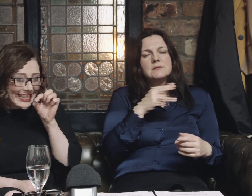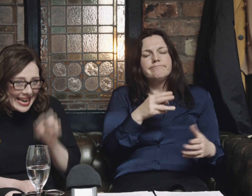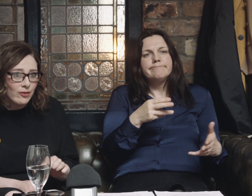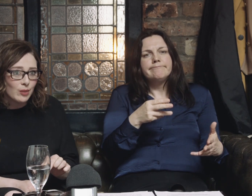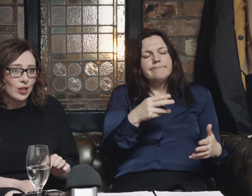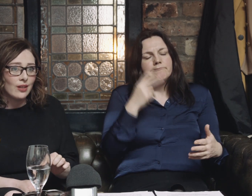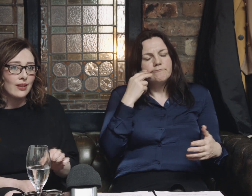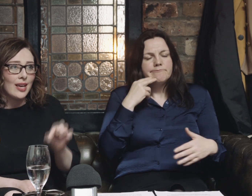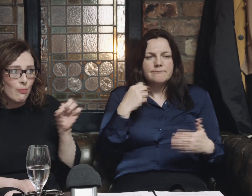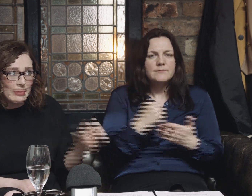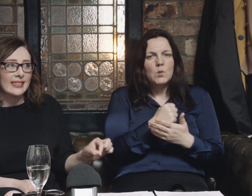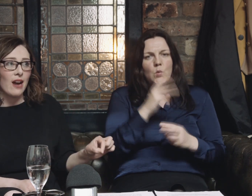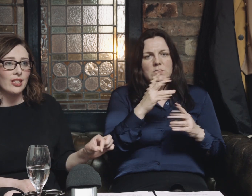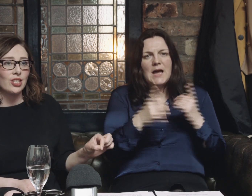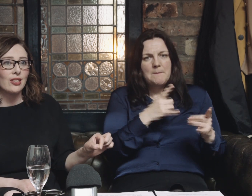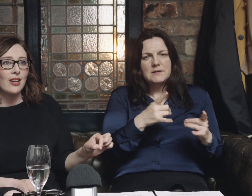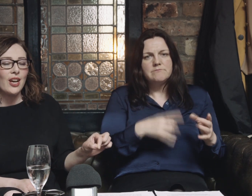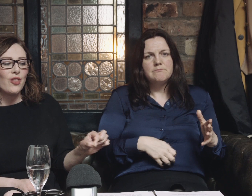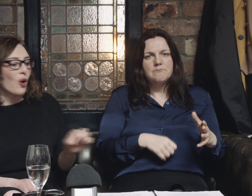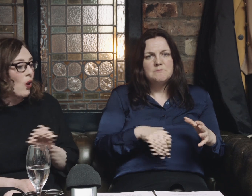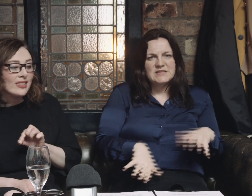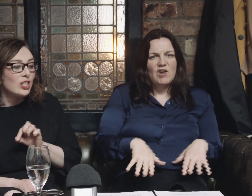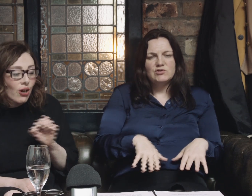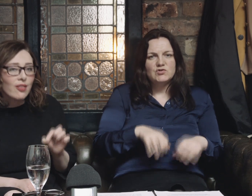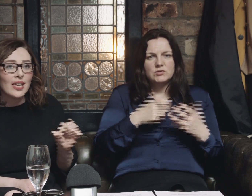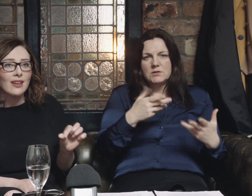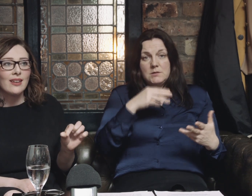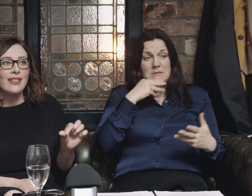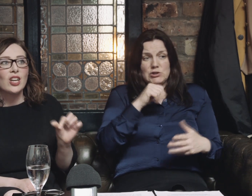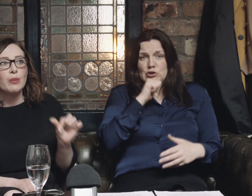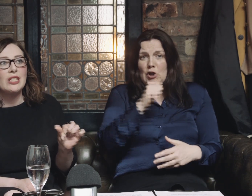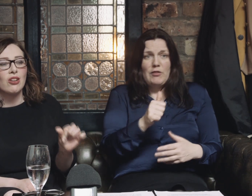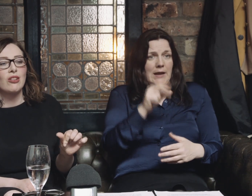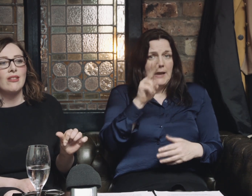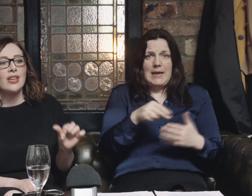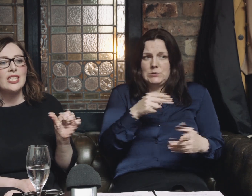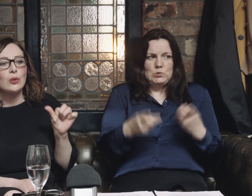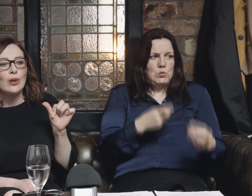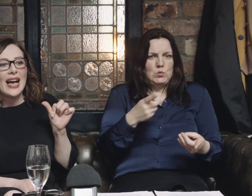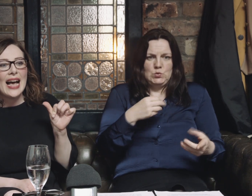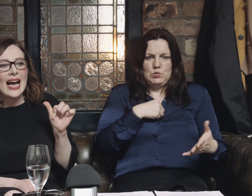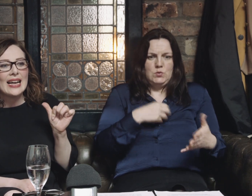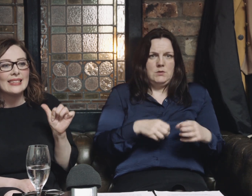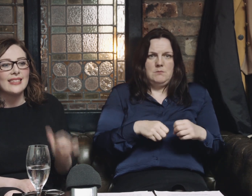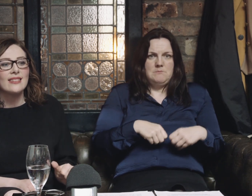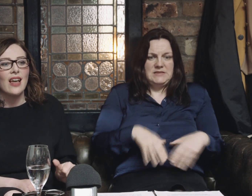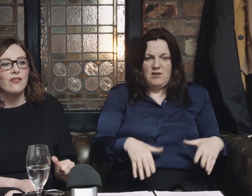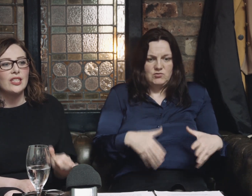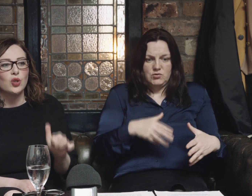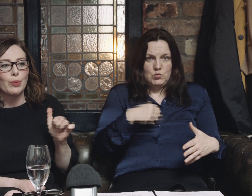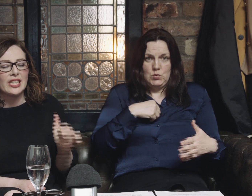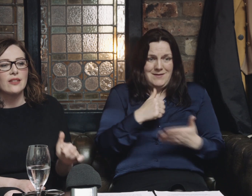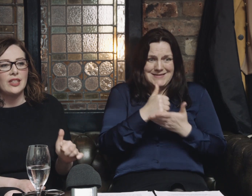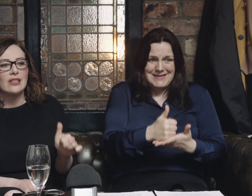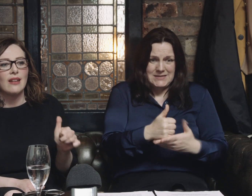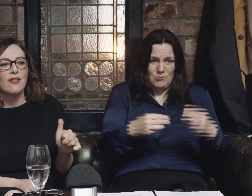It was an inevitable miscarriage. There was nothing that could be done to assist that